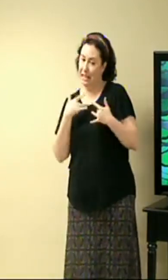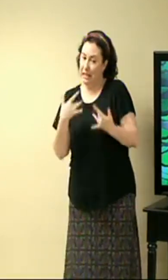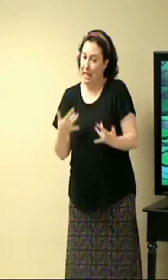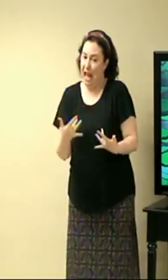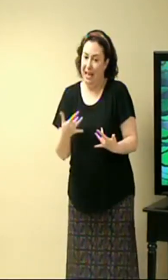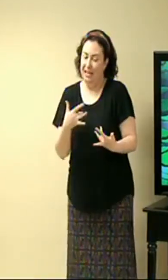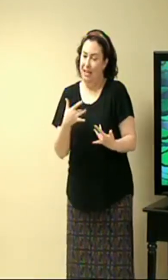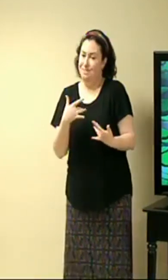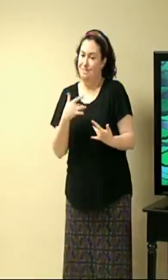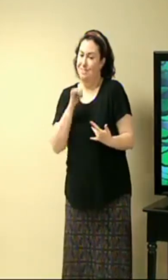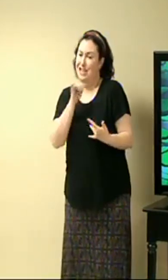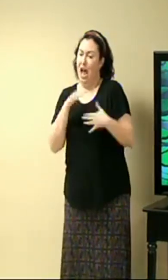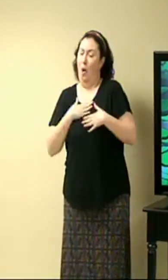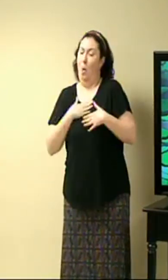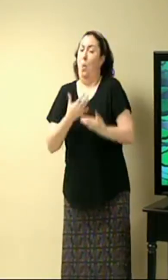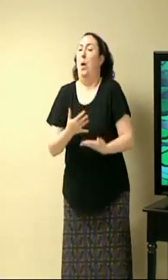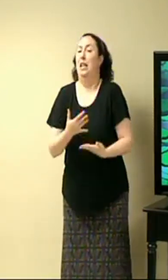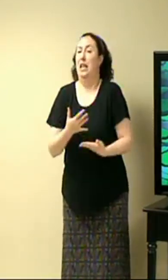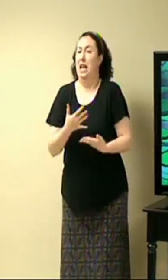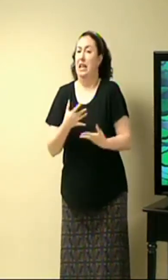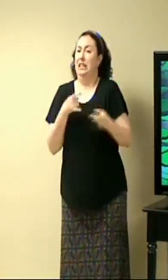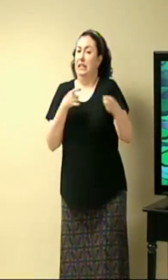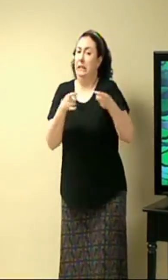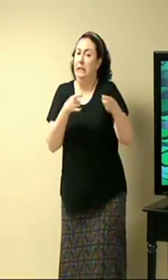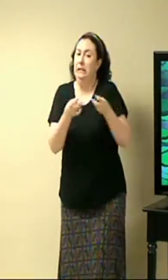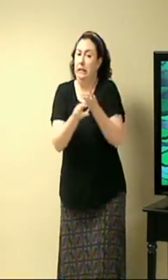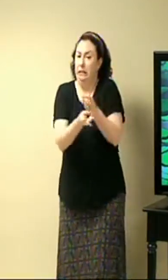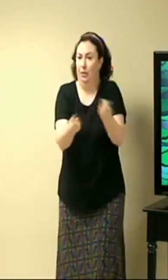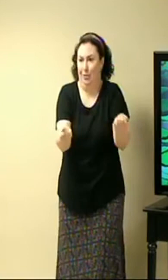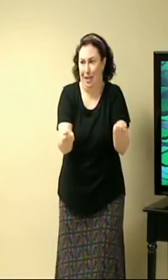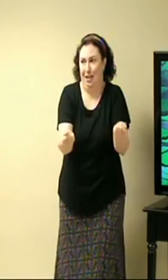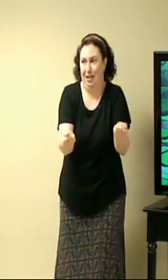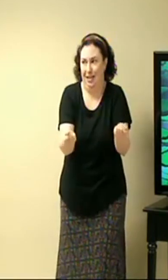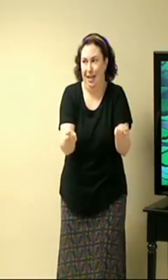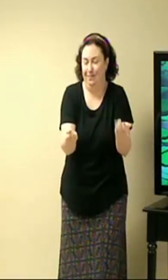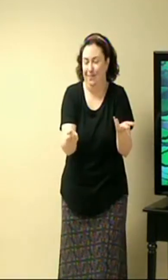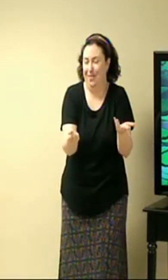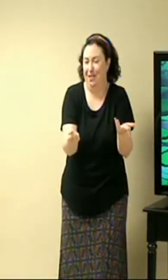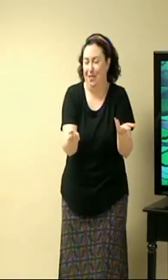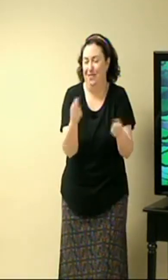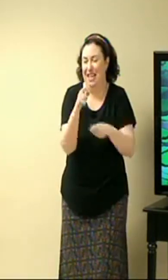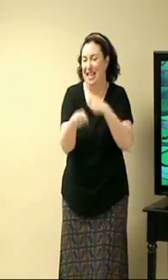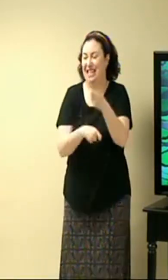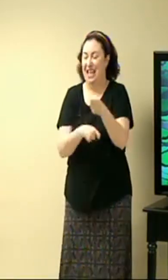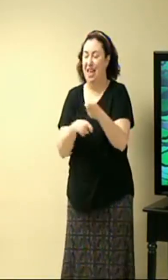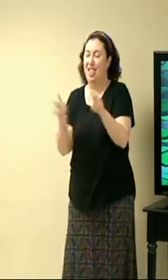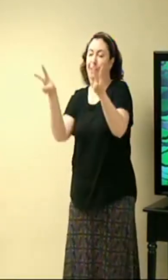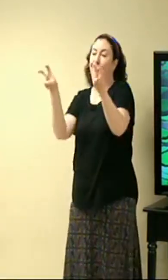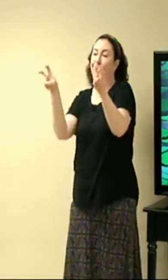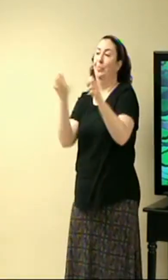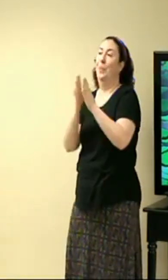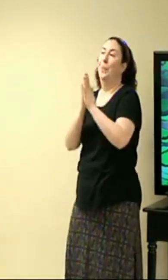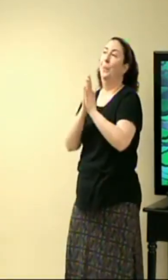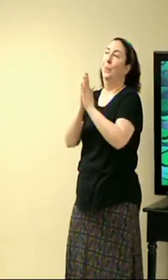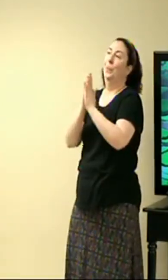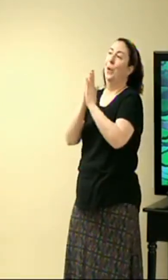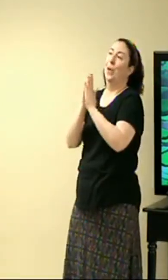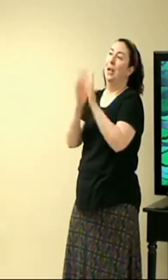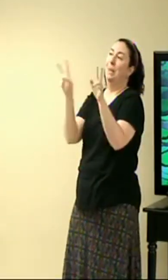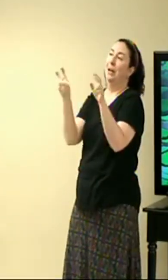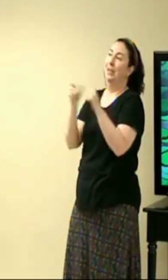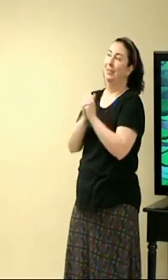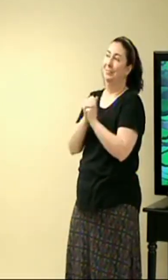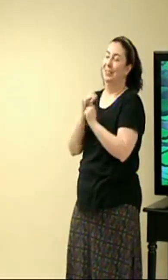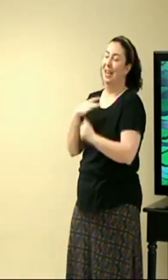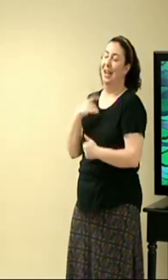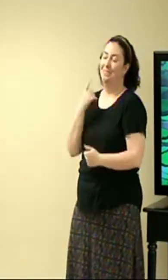too scared to actually deal with conflict, they quote unquote pray about it. And I find it weird that every time they pray about it, God